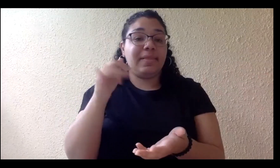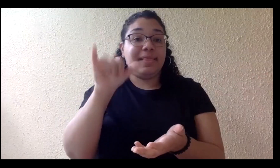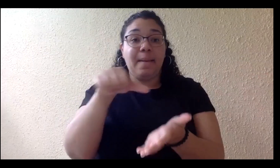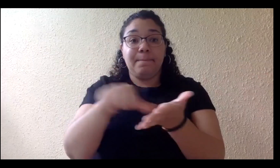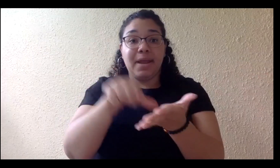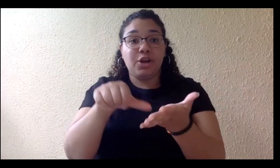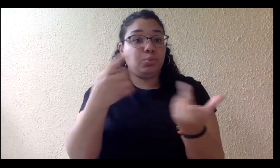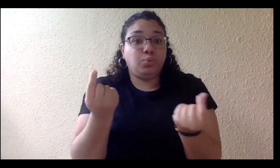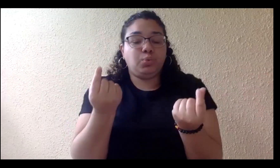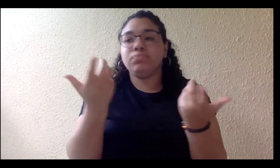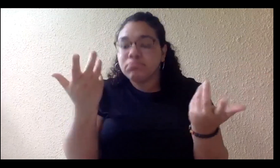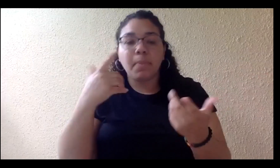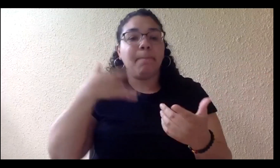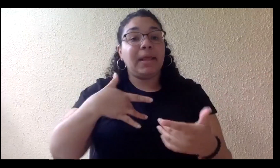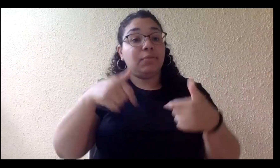about it.